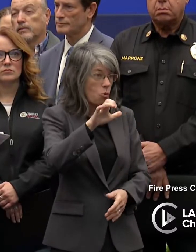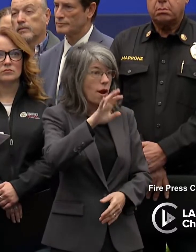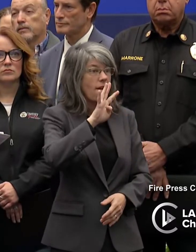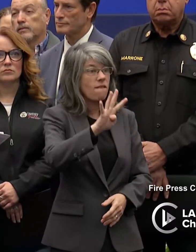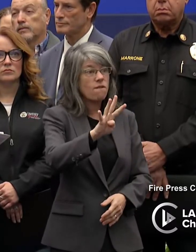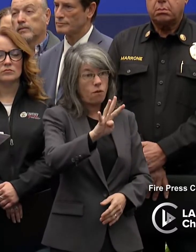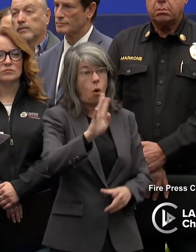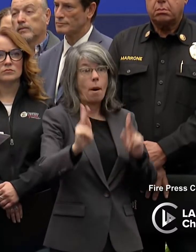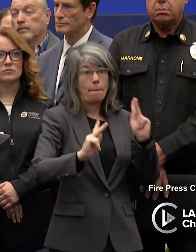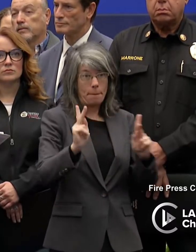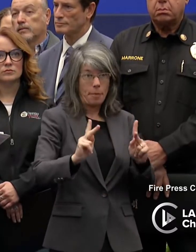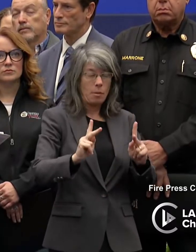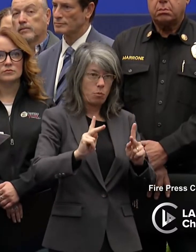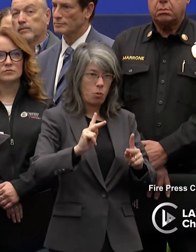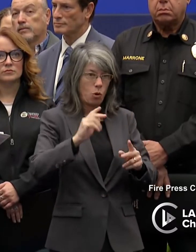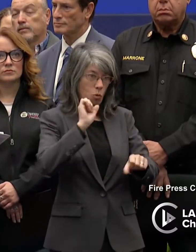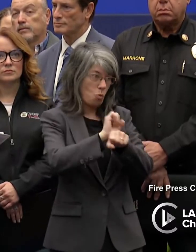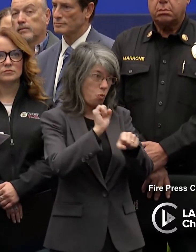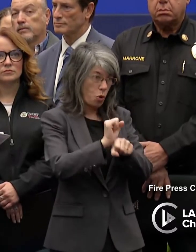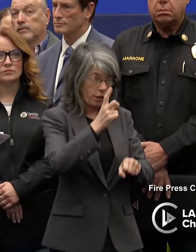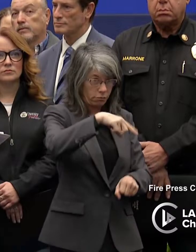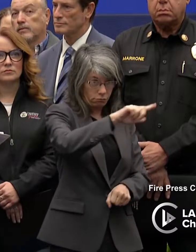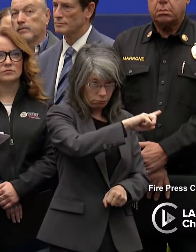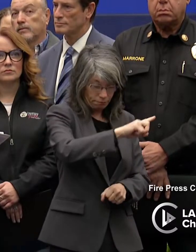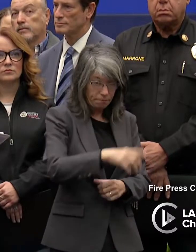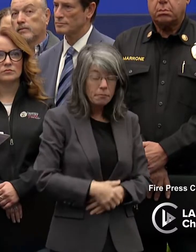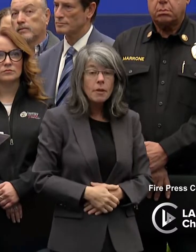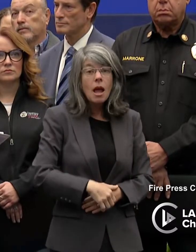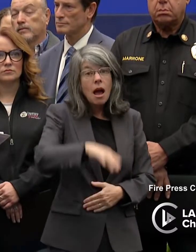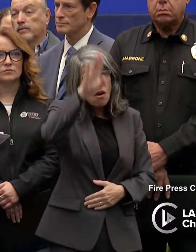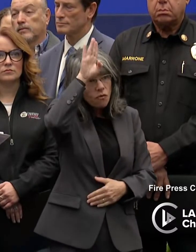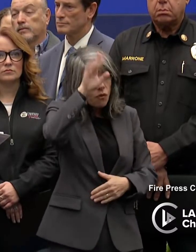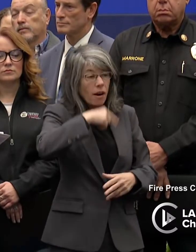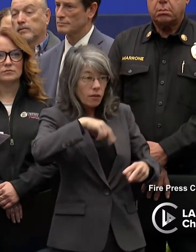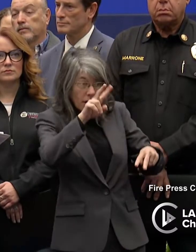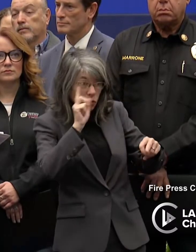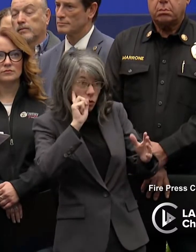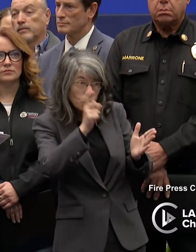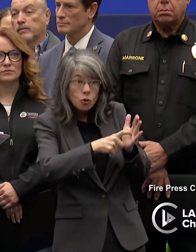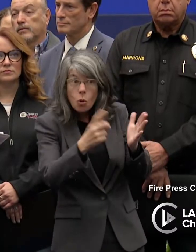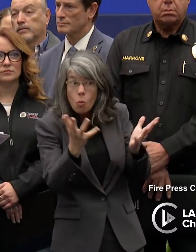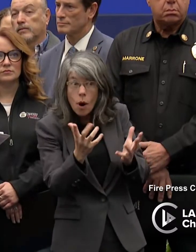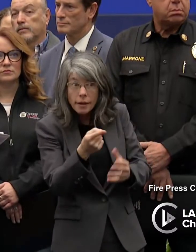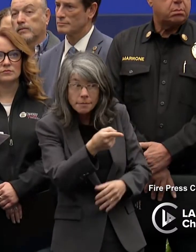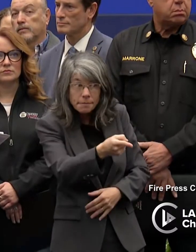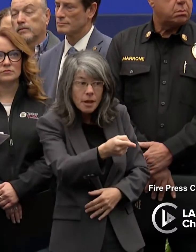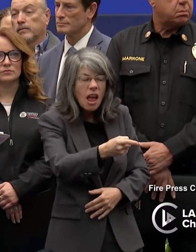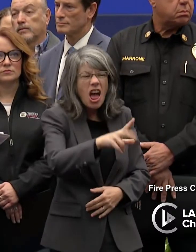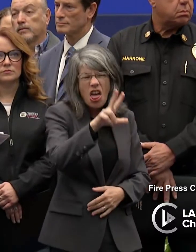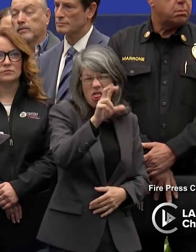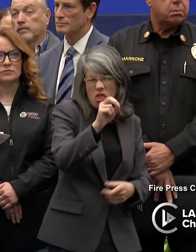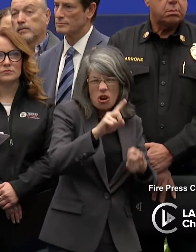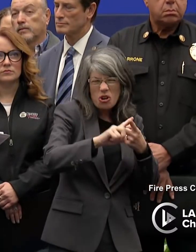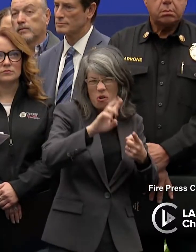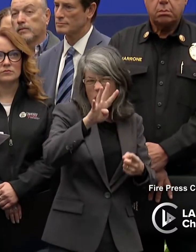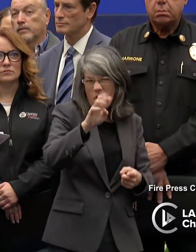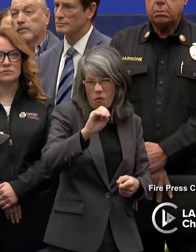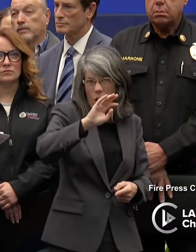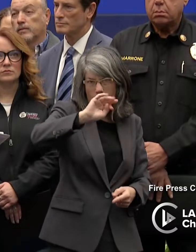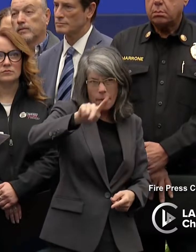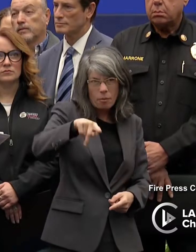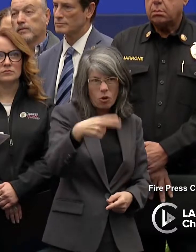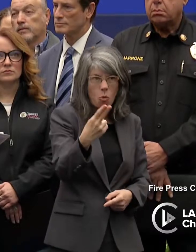5,104 personnel assigned to the incident. Firefighters observed 30 to 40 mile-per-hour winds with